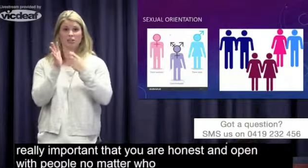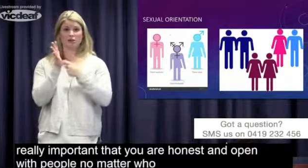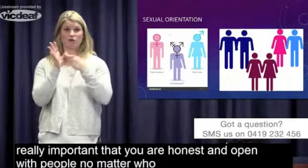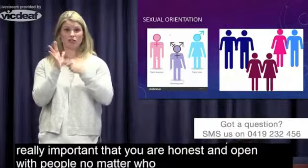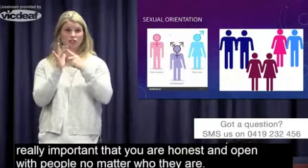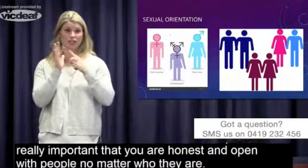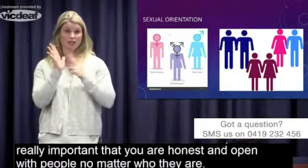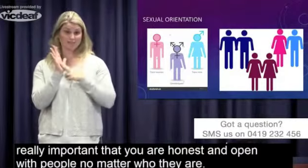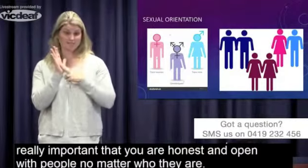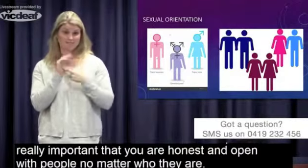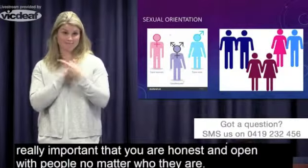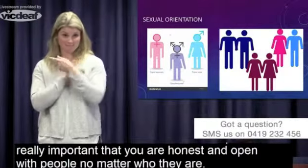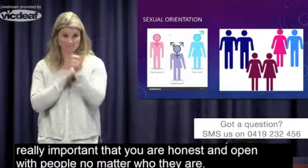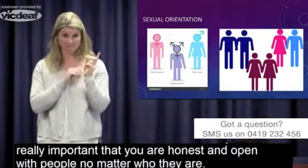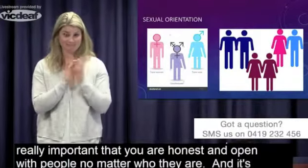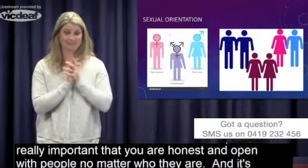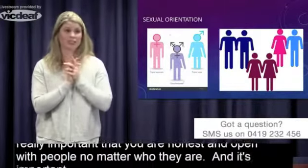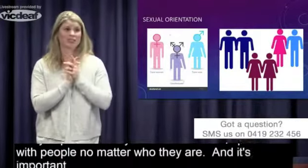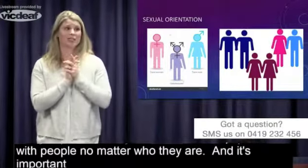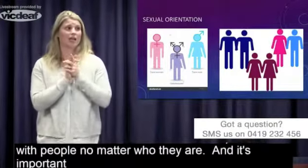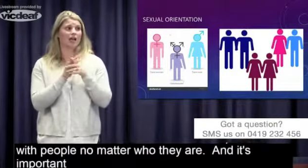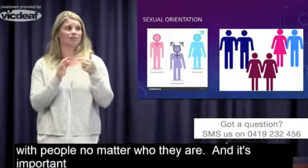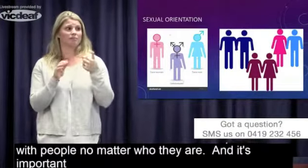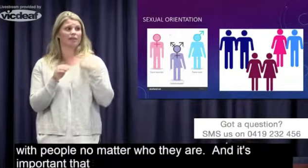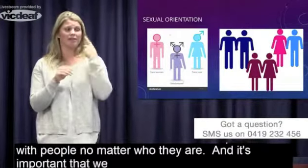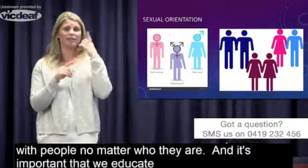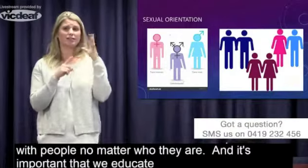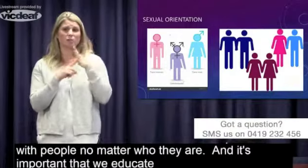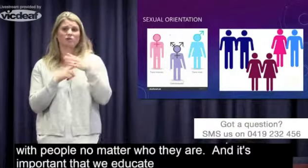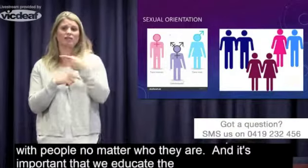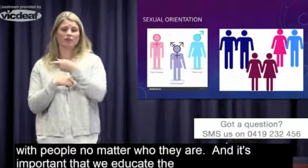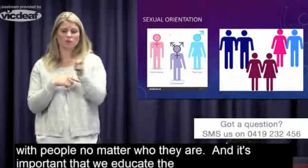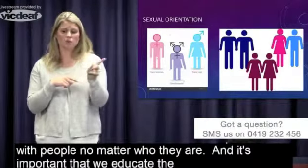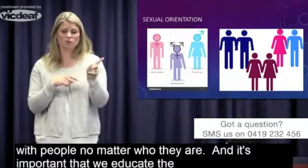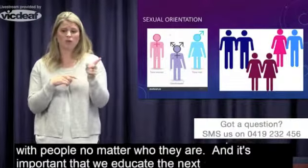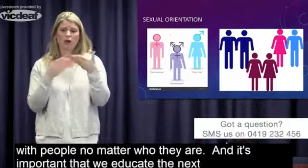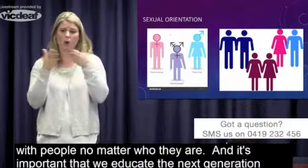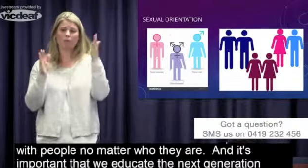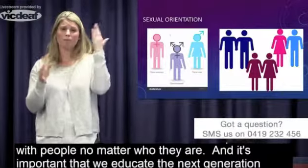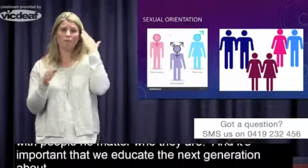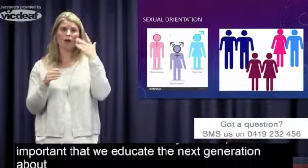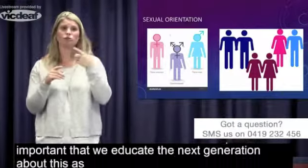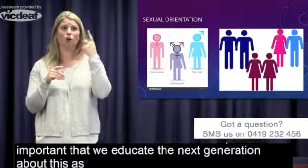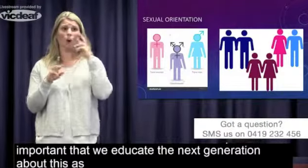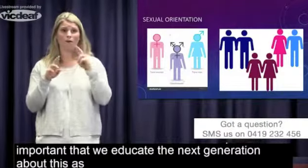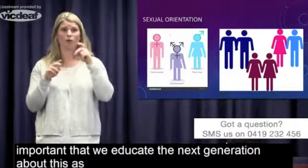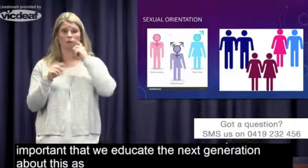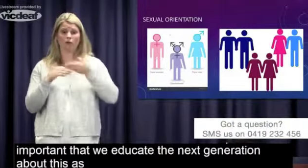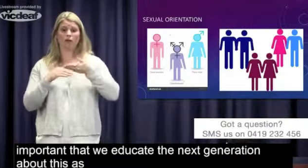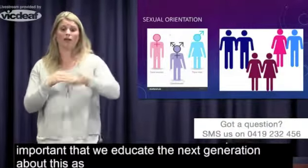And it's important that we educate the next generation about this as well. It's important to have an open